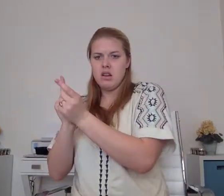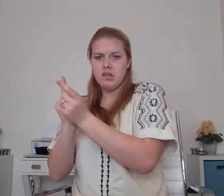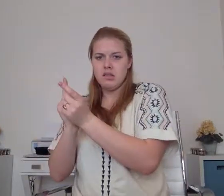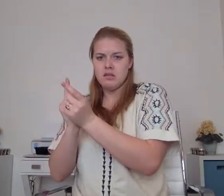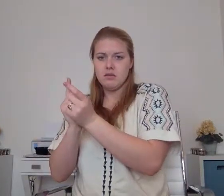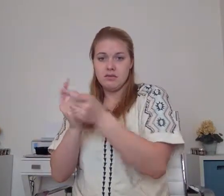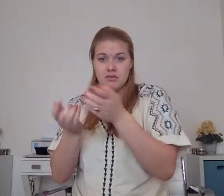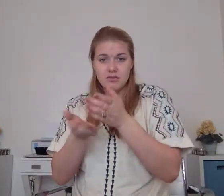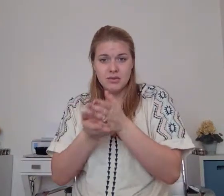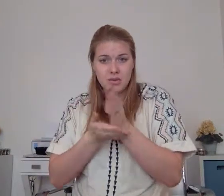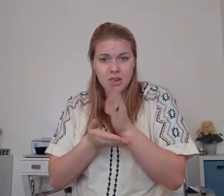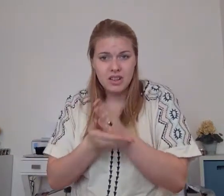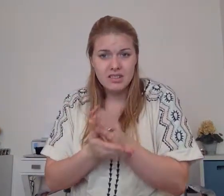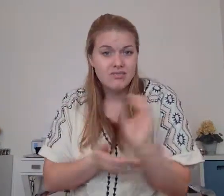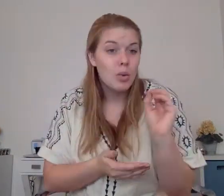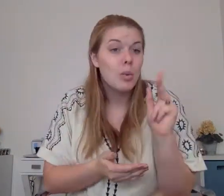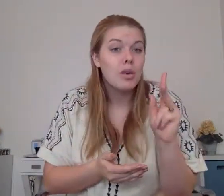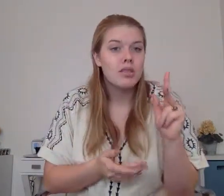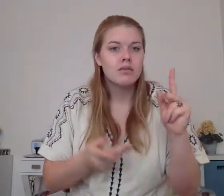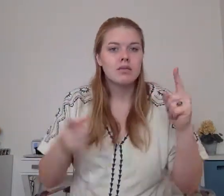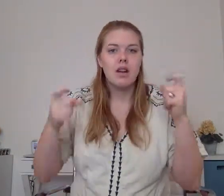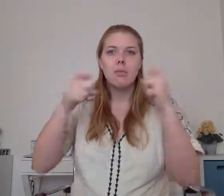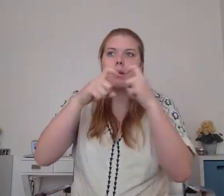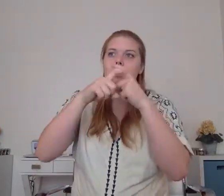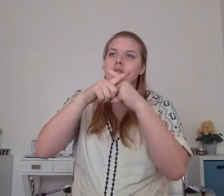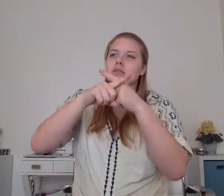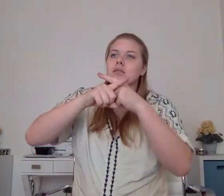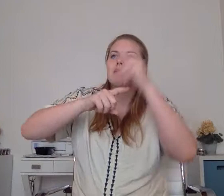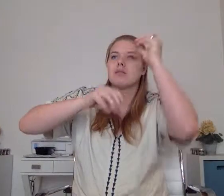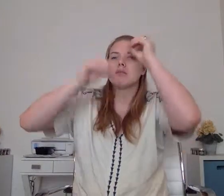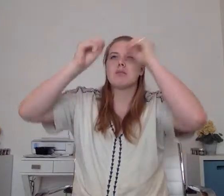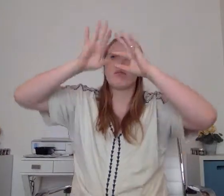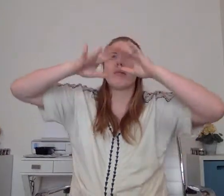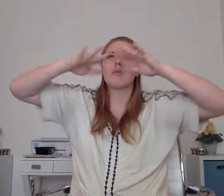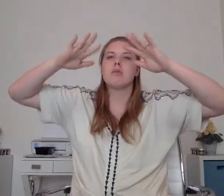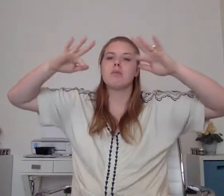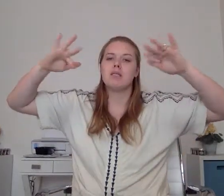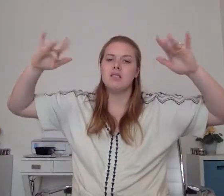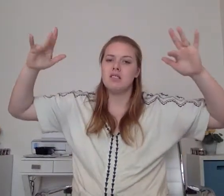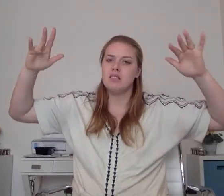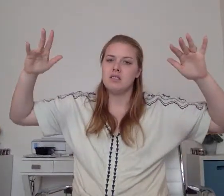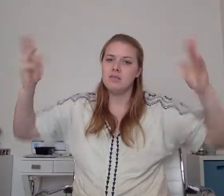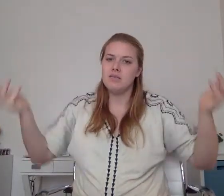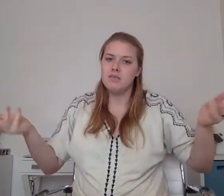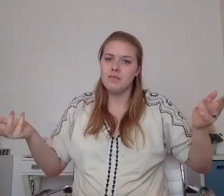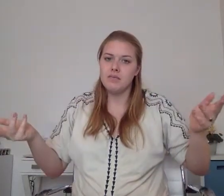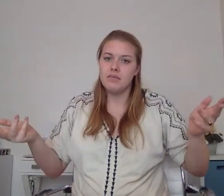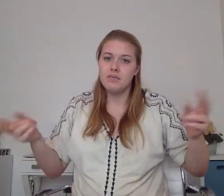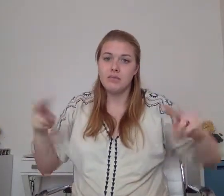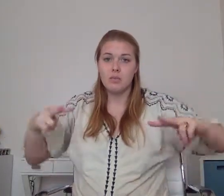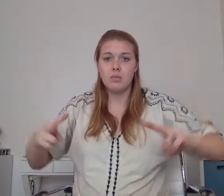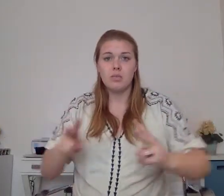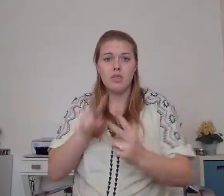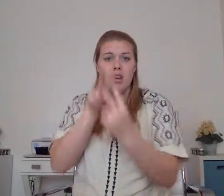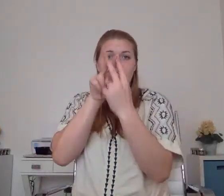right to be complex. Istanbul, Berlin, Nice, Paris, Brussels, Dhaka,